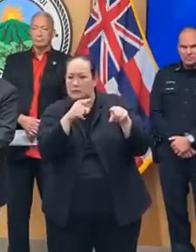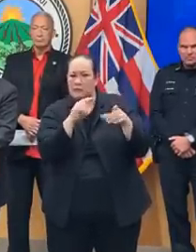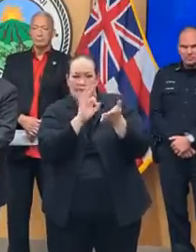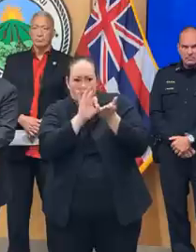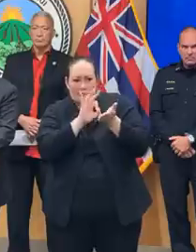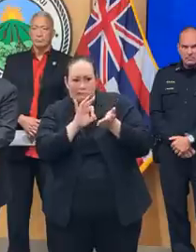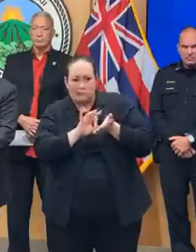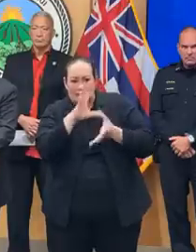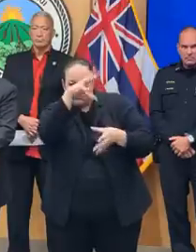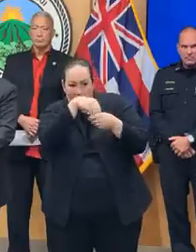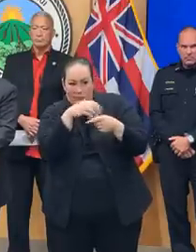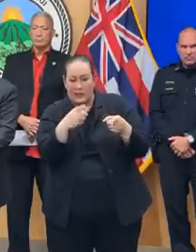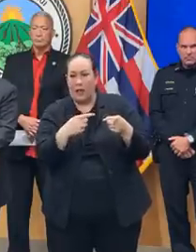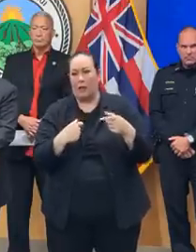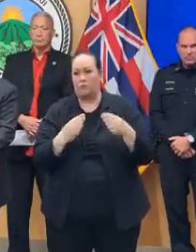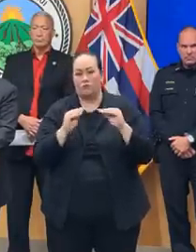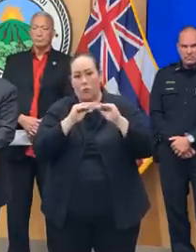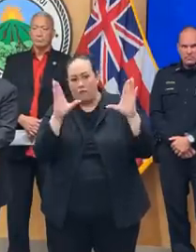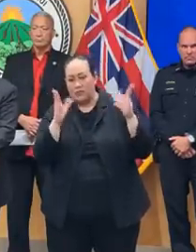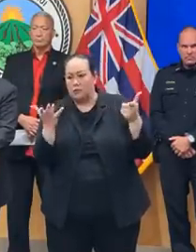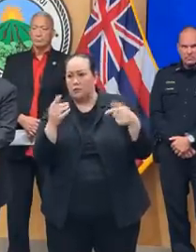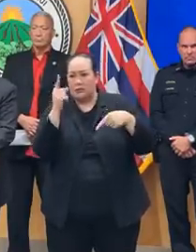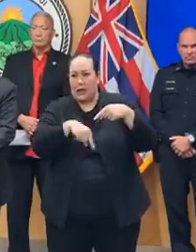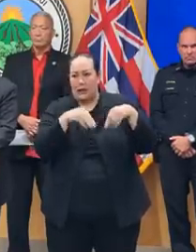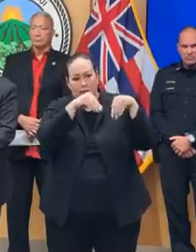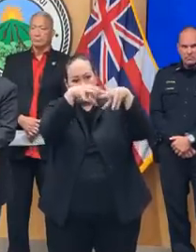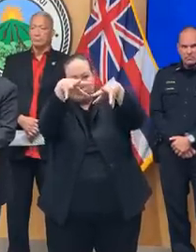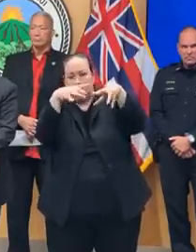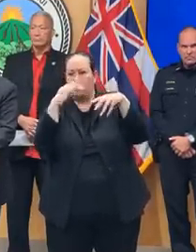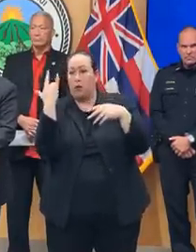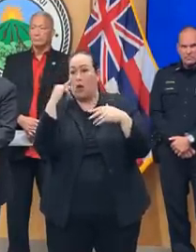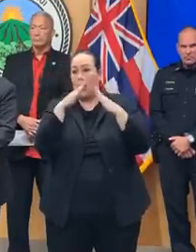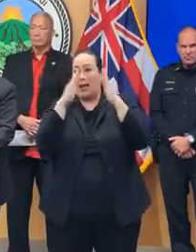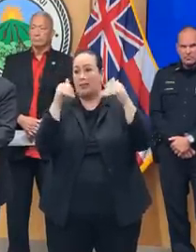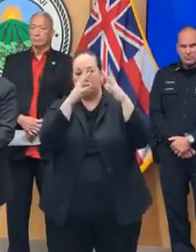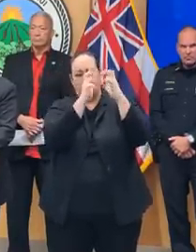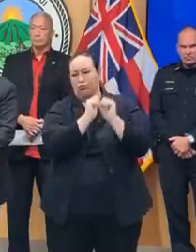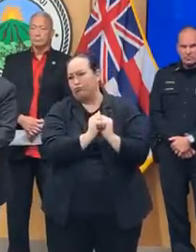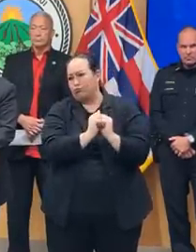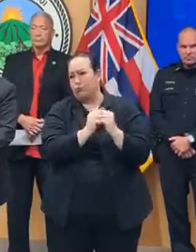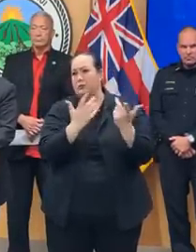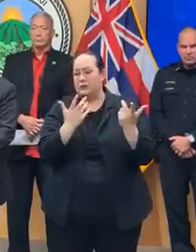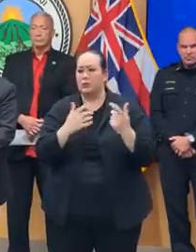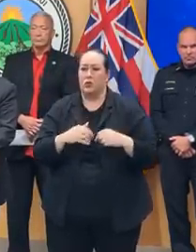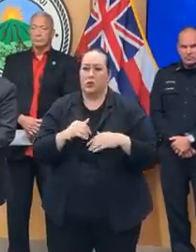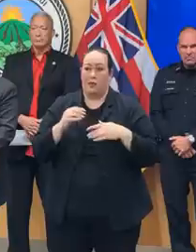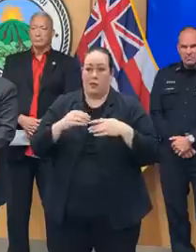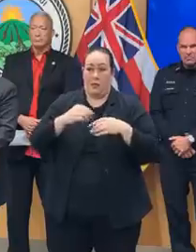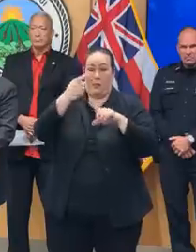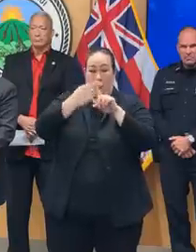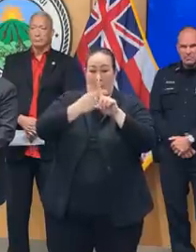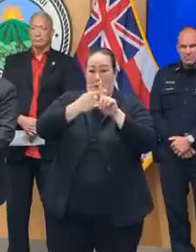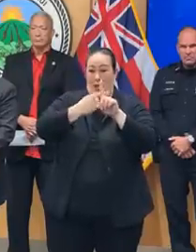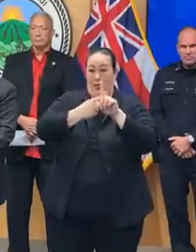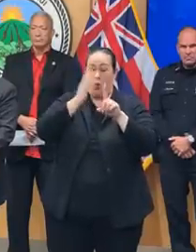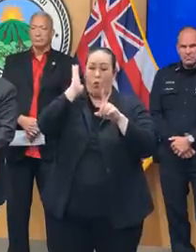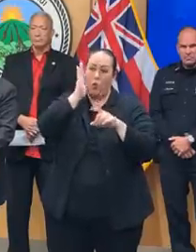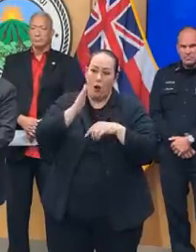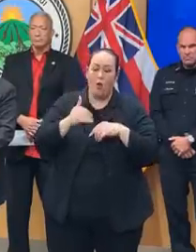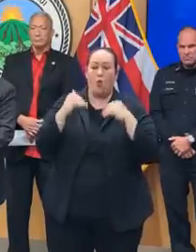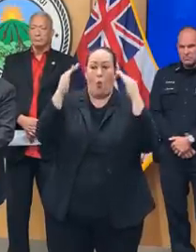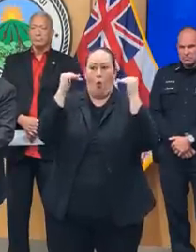obviously power can't run to them. So that's something that is improving. By the end of the month, much of that power will be